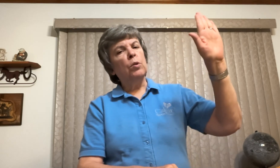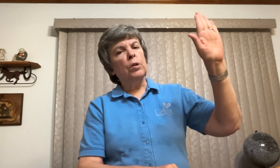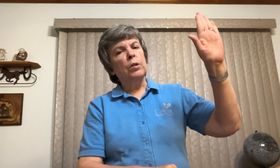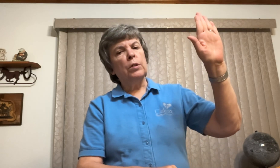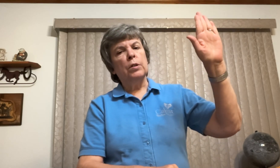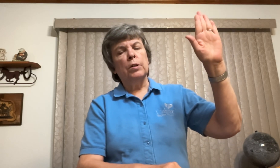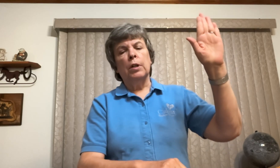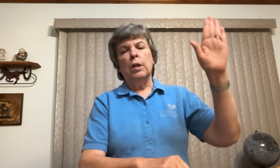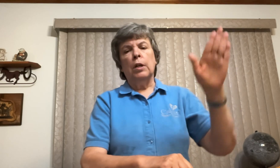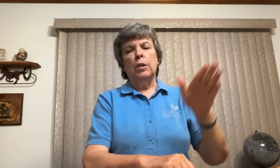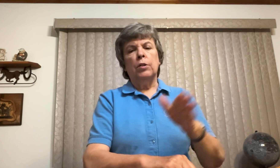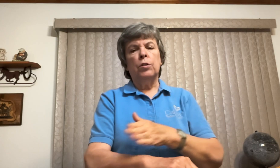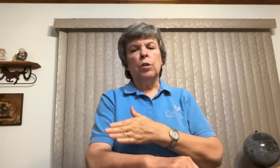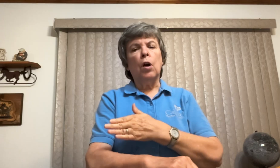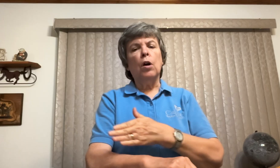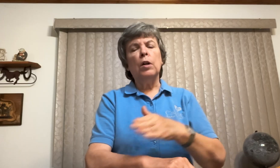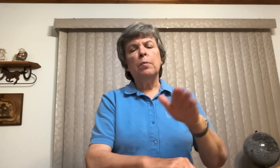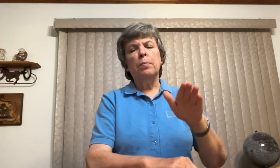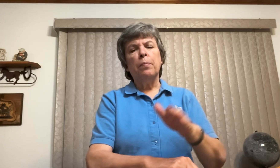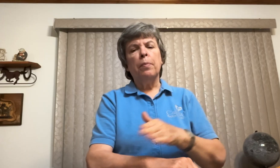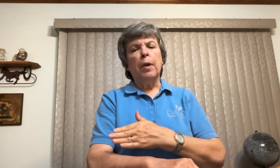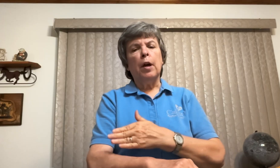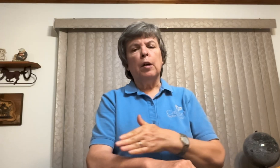your song.